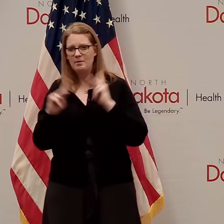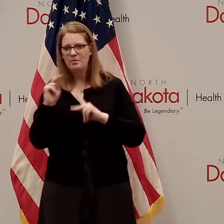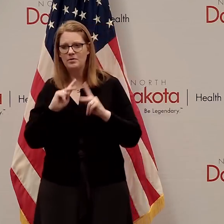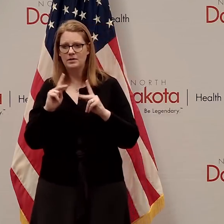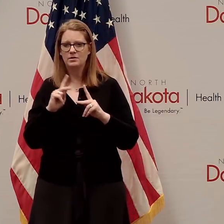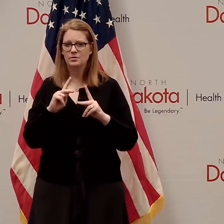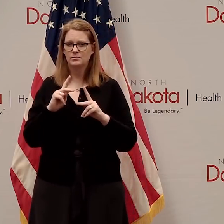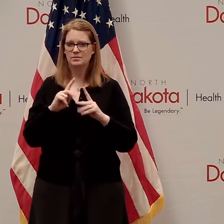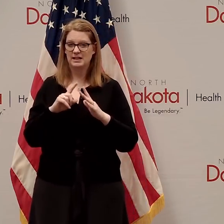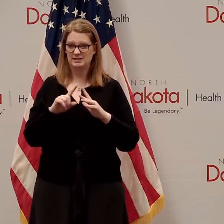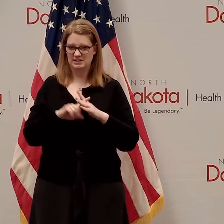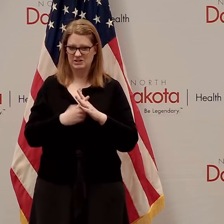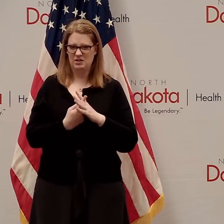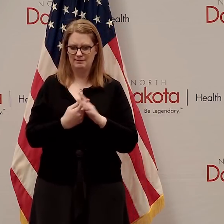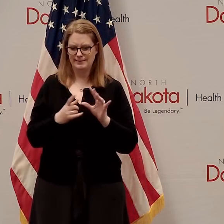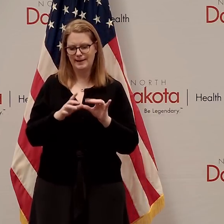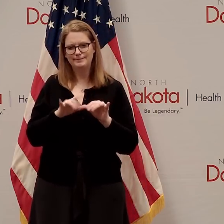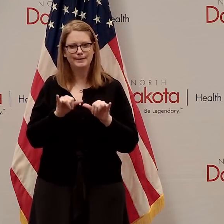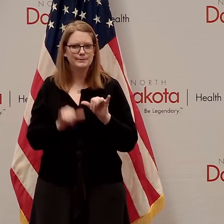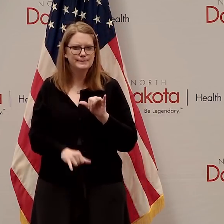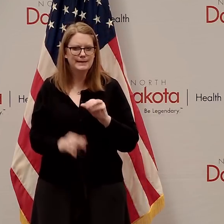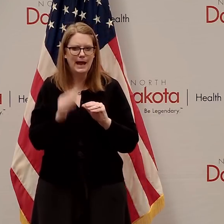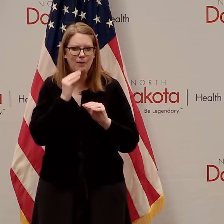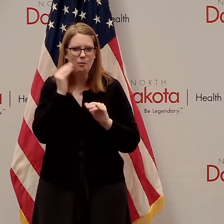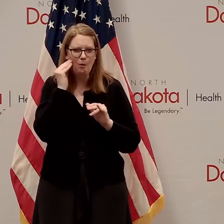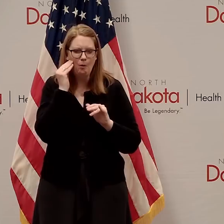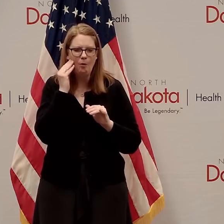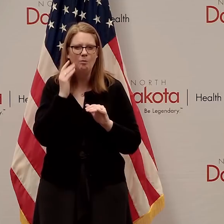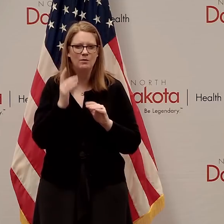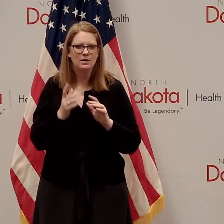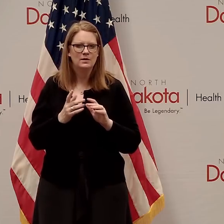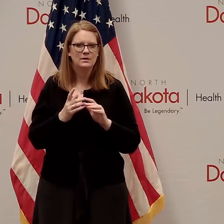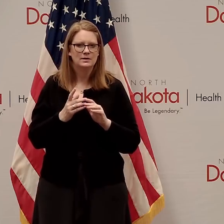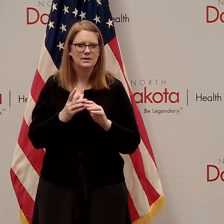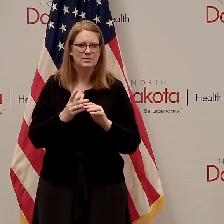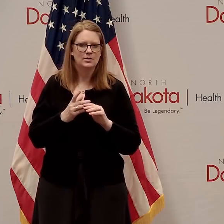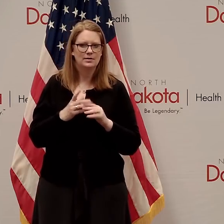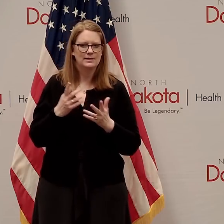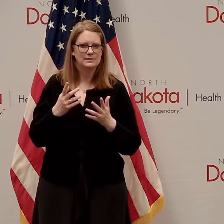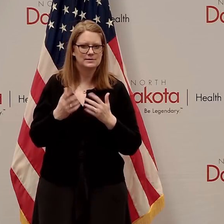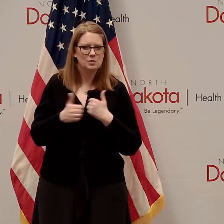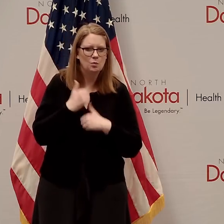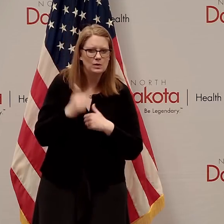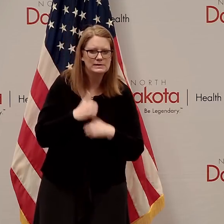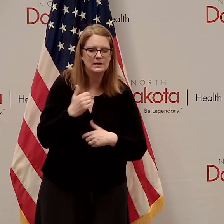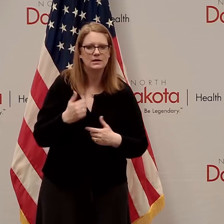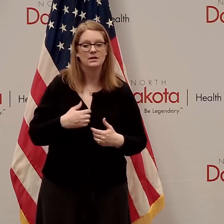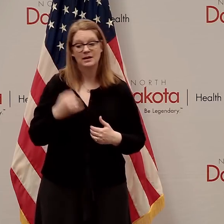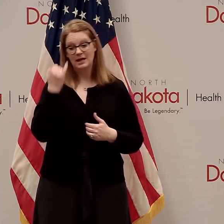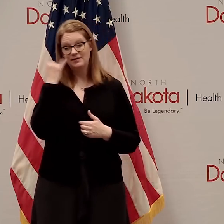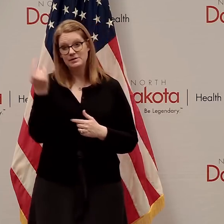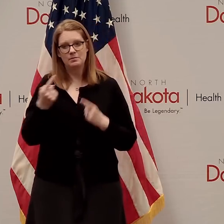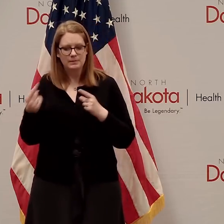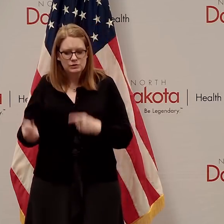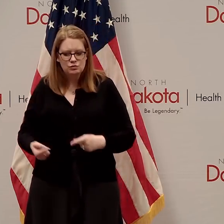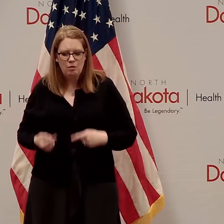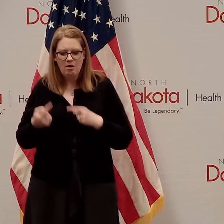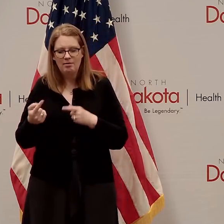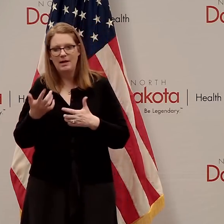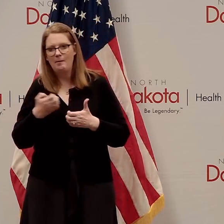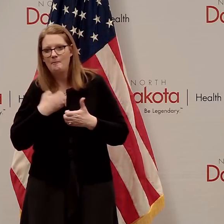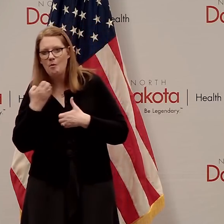risk than others, and we need to make sure that we're thinking about them. So if you know someone who's been struggling emotionally or having a